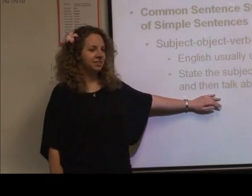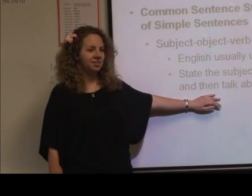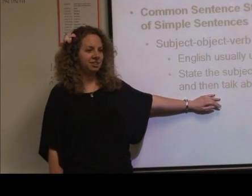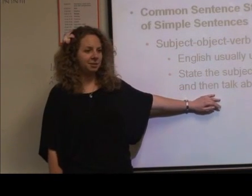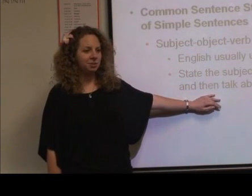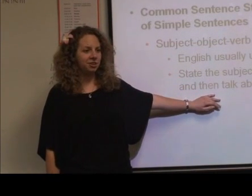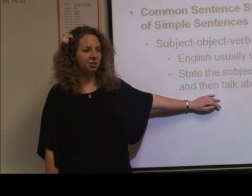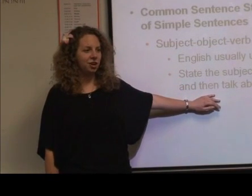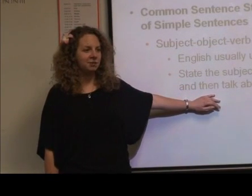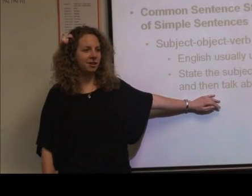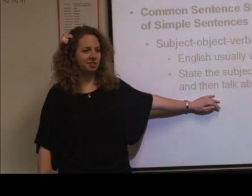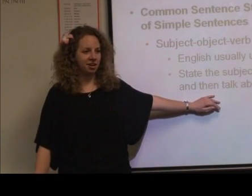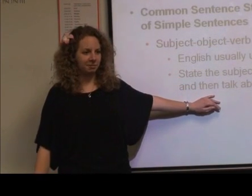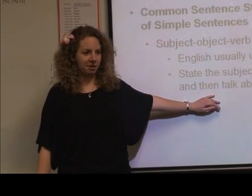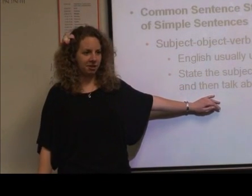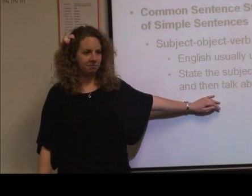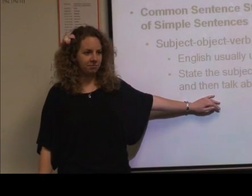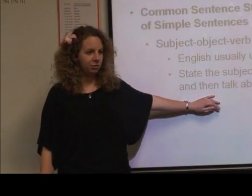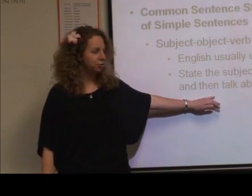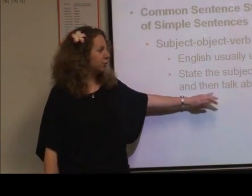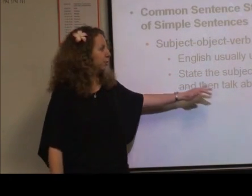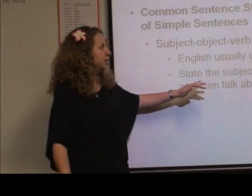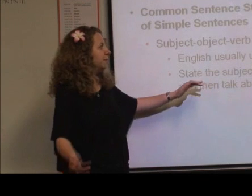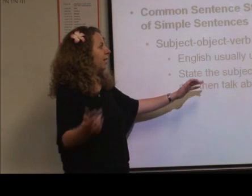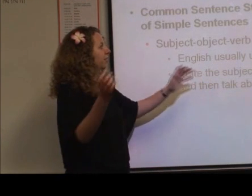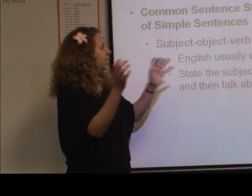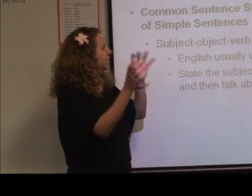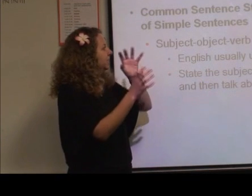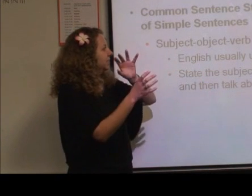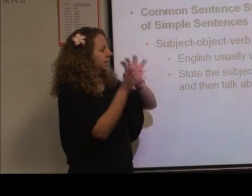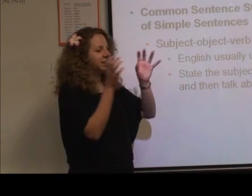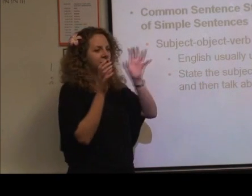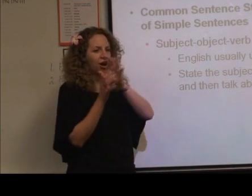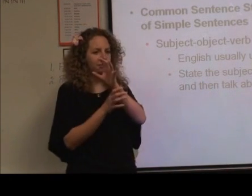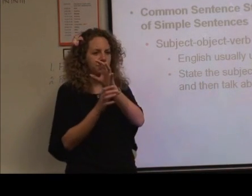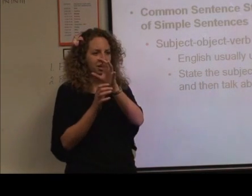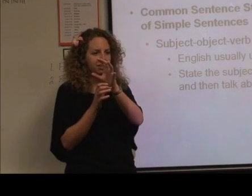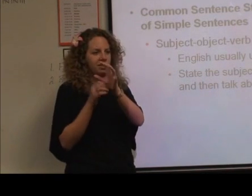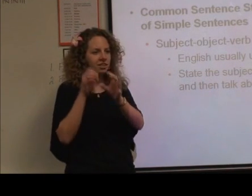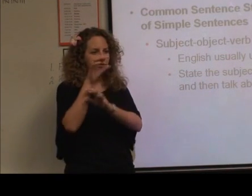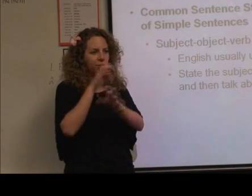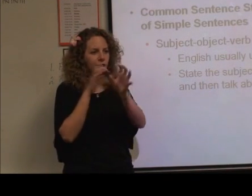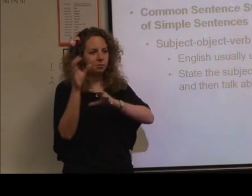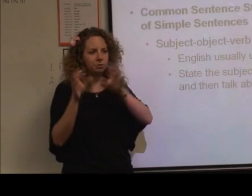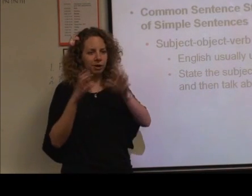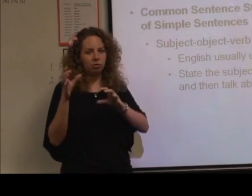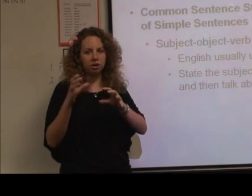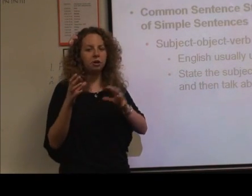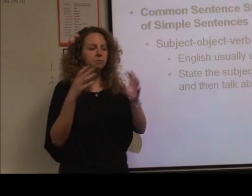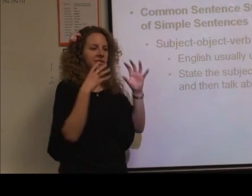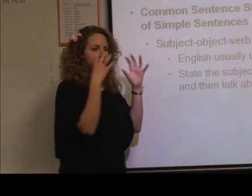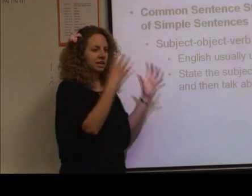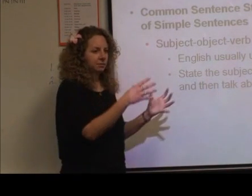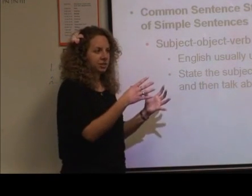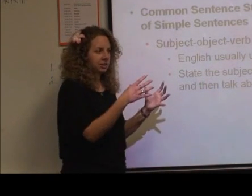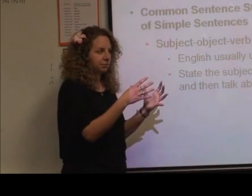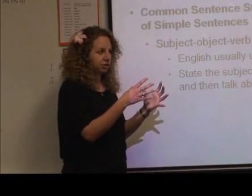state the subject that you're talking about and then talk about it. So don't worry about like getting the object and the verb in the right order, but say what the subject